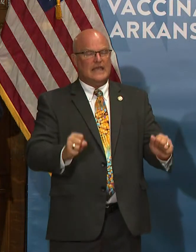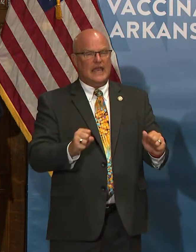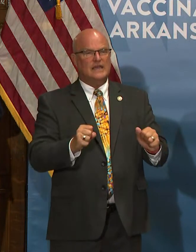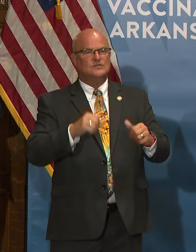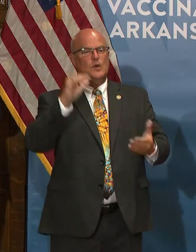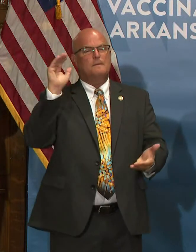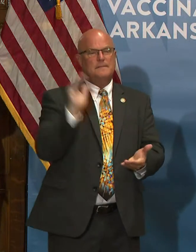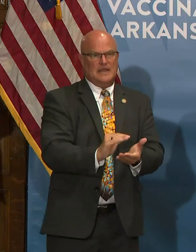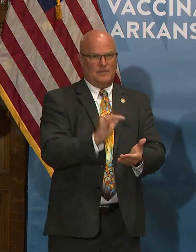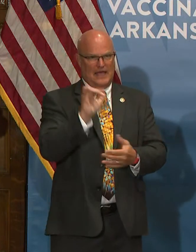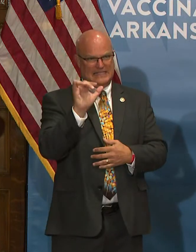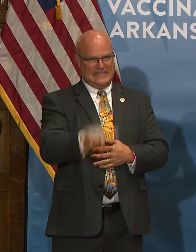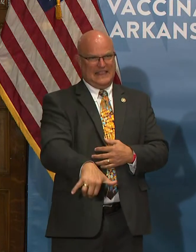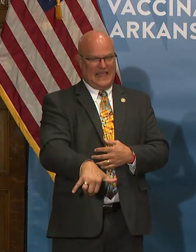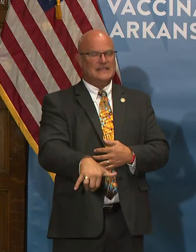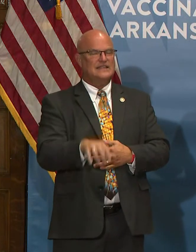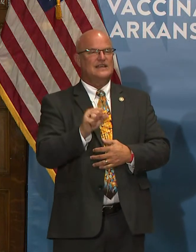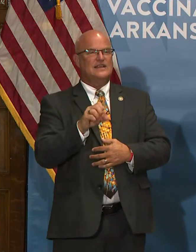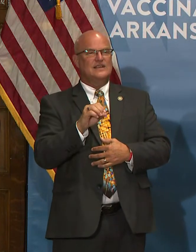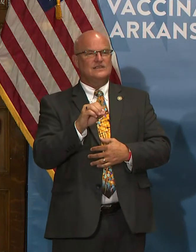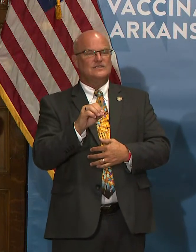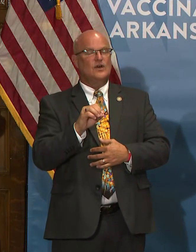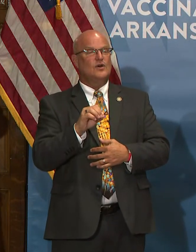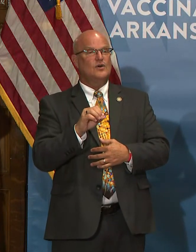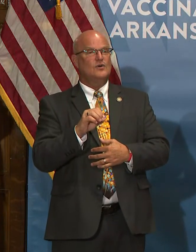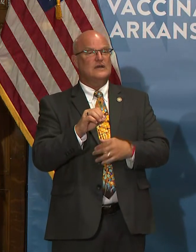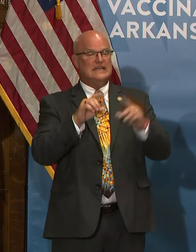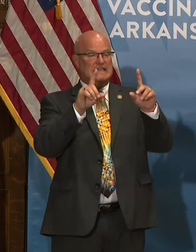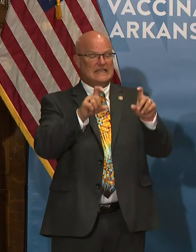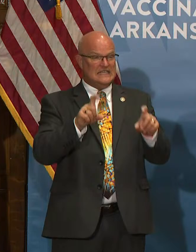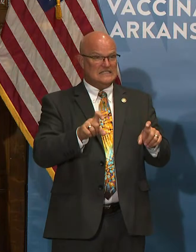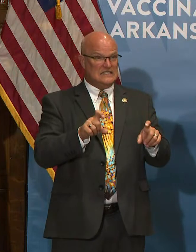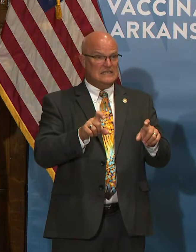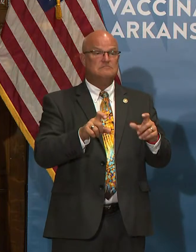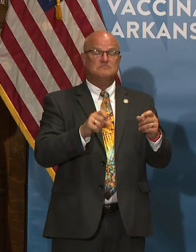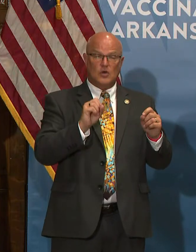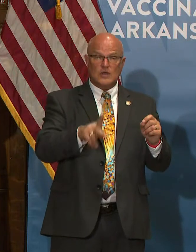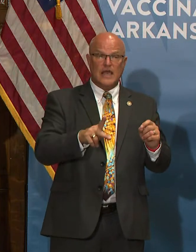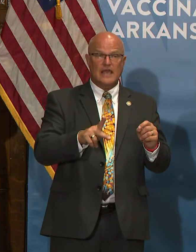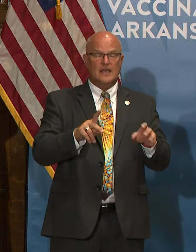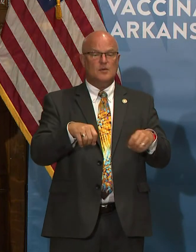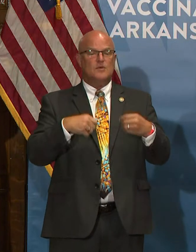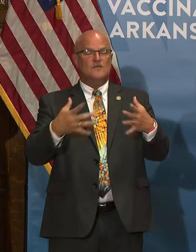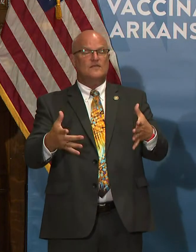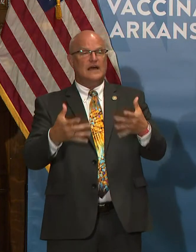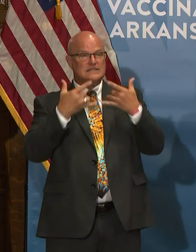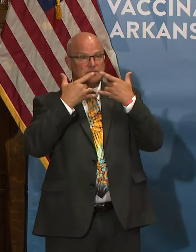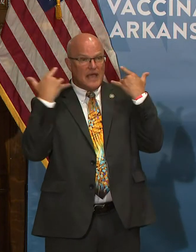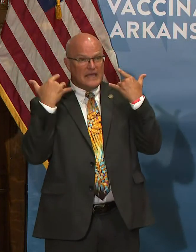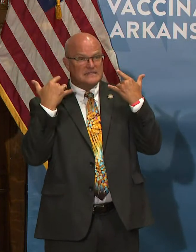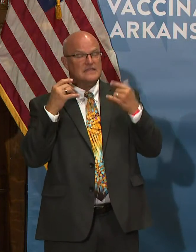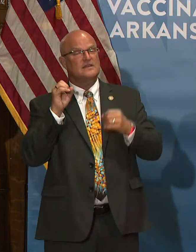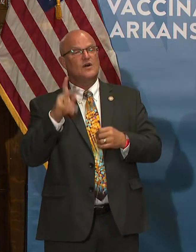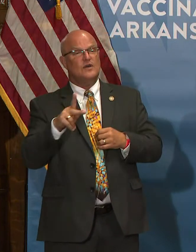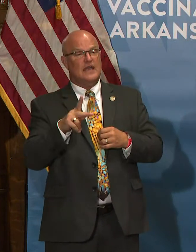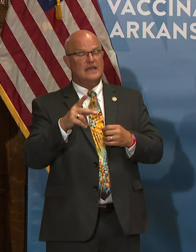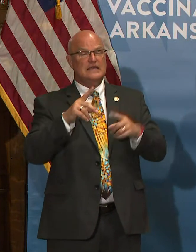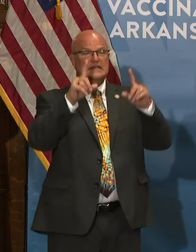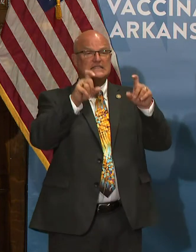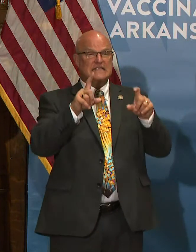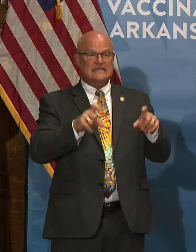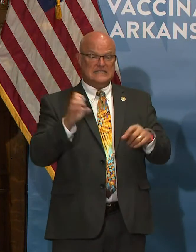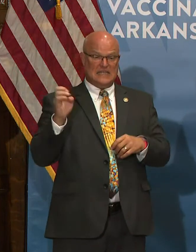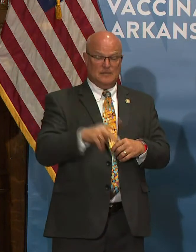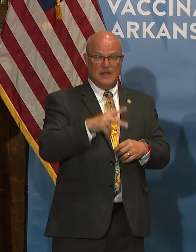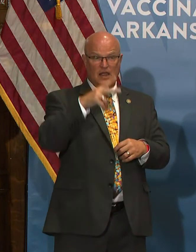to minimize this. So issues like testing, if that provides information that would allow a student to come